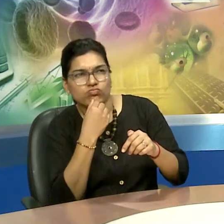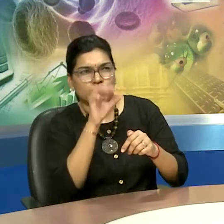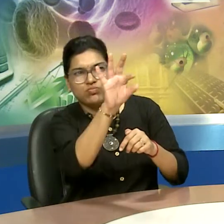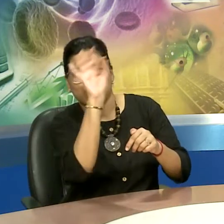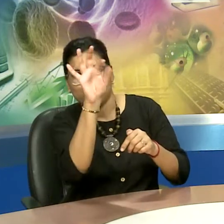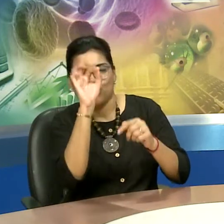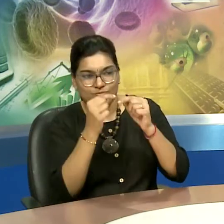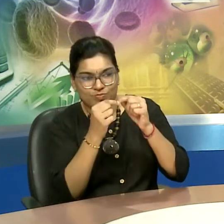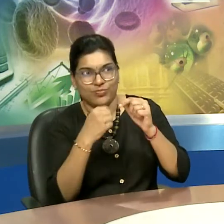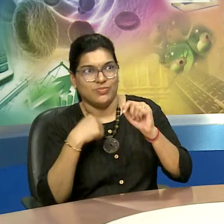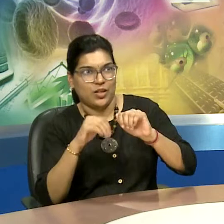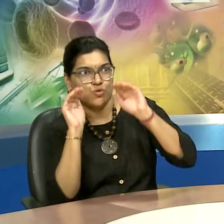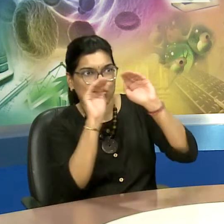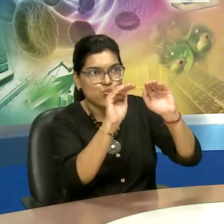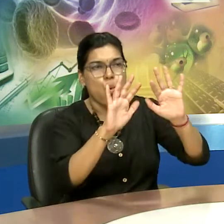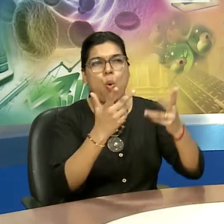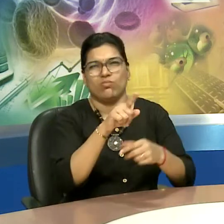is also done by